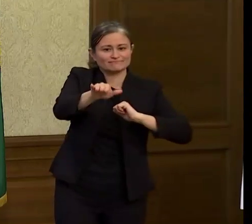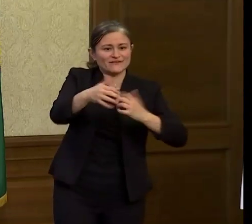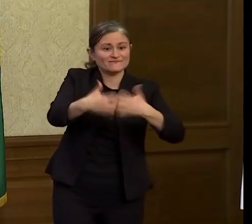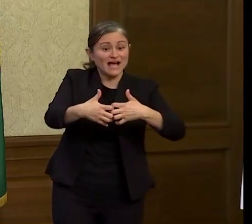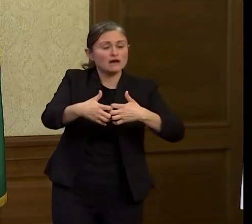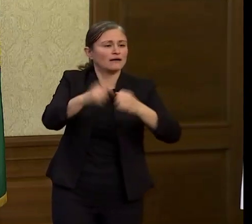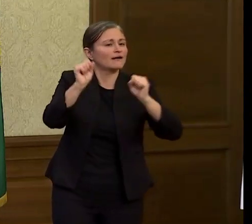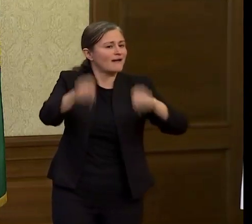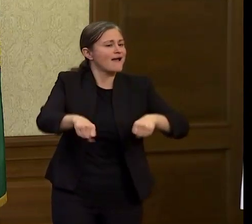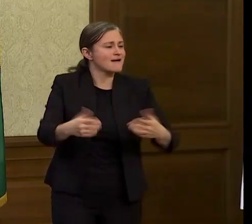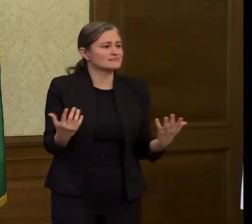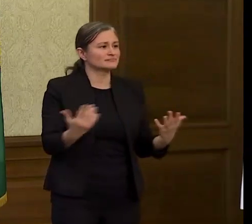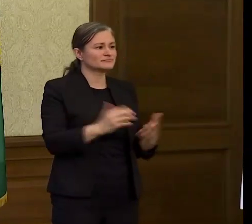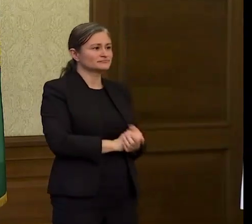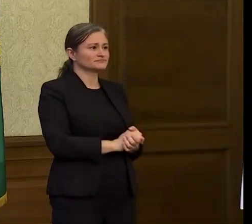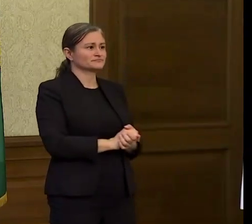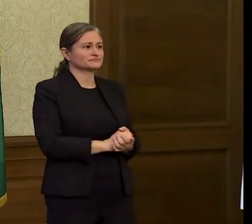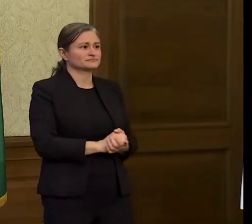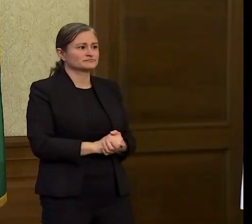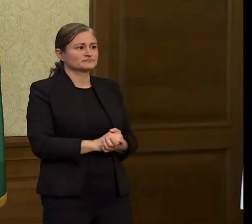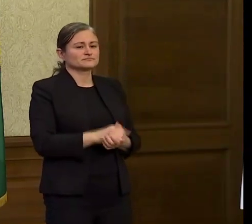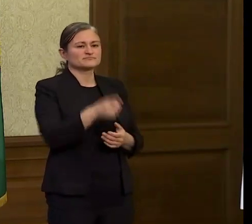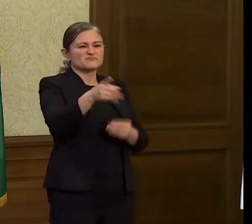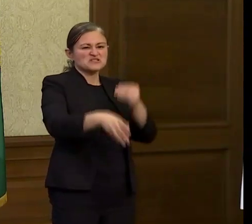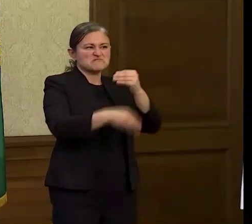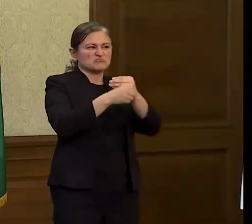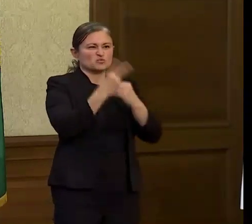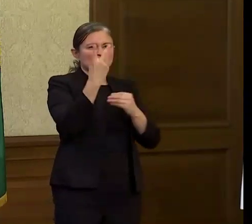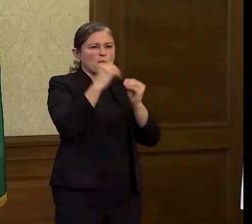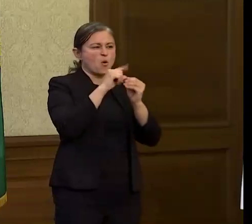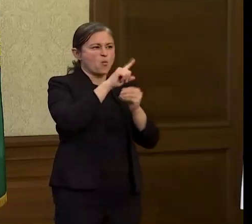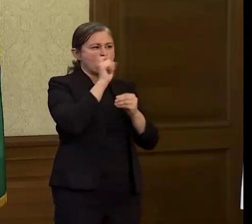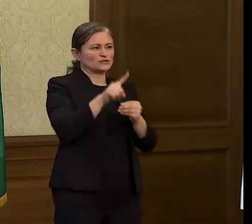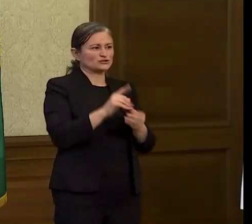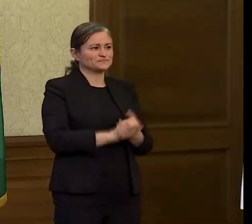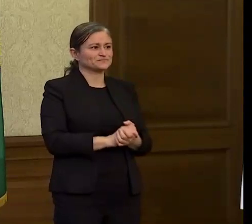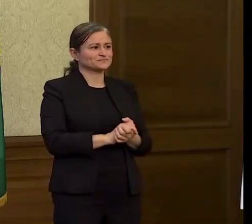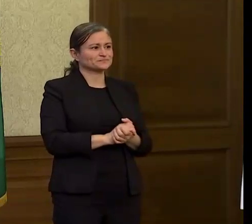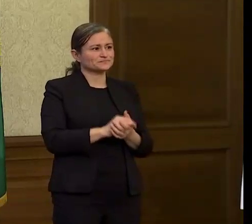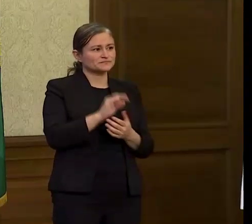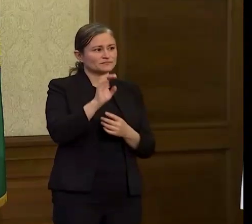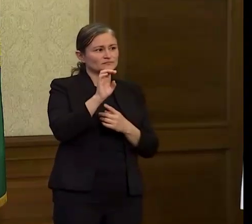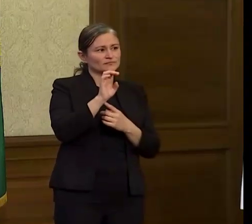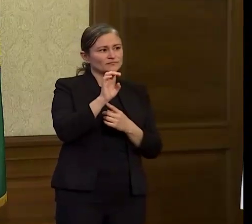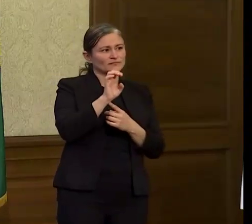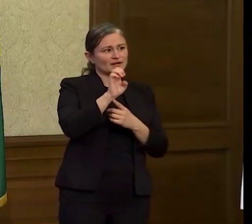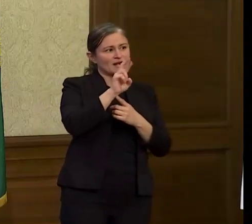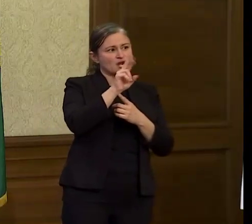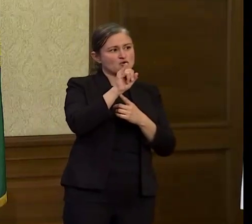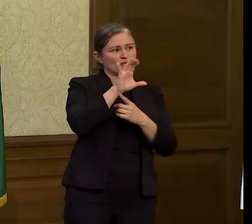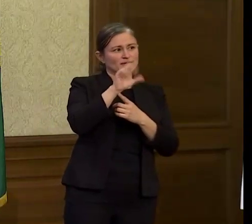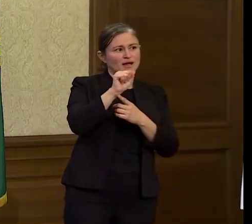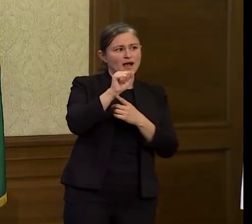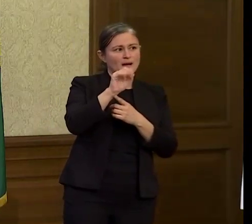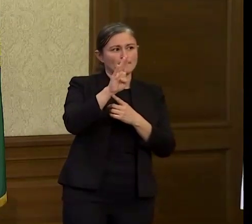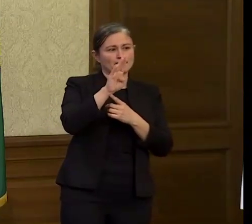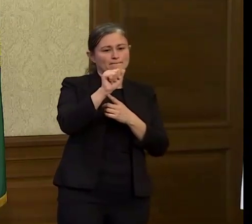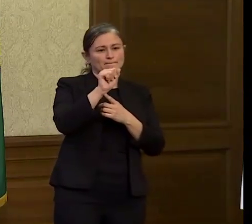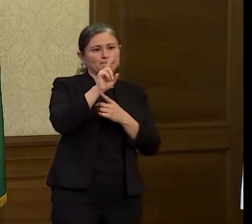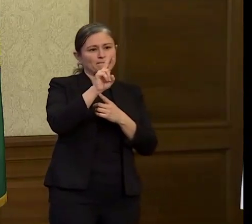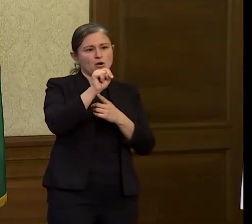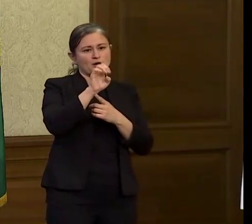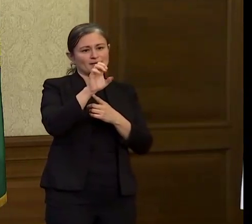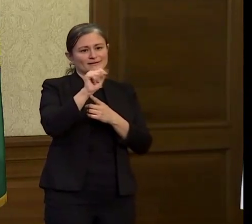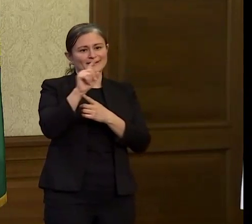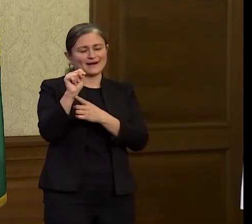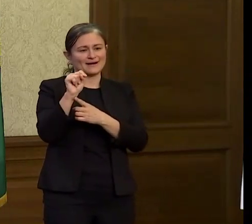more questions. Next, we'll go to Erica Barnett. Hi, Governor Inslee, you mentioned that prison labor is being used